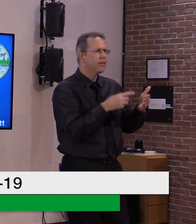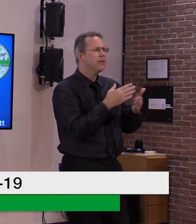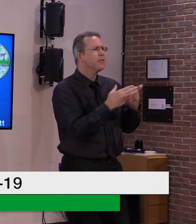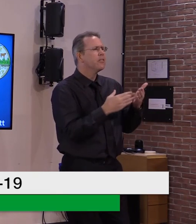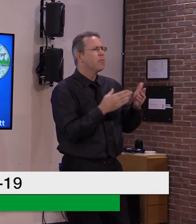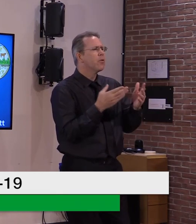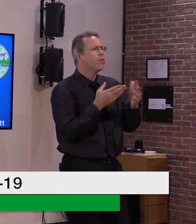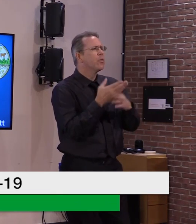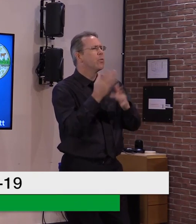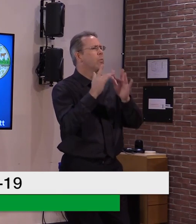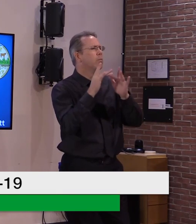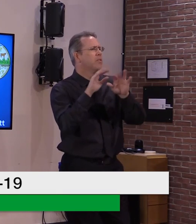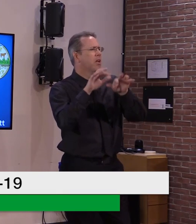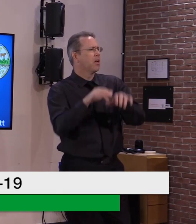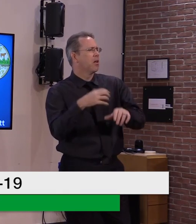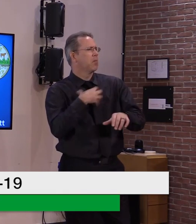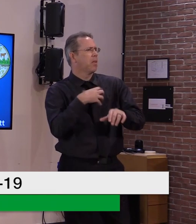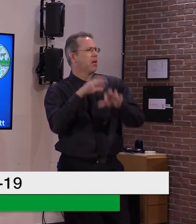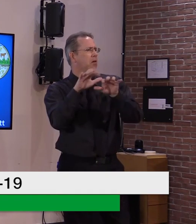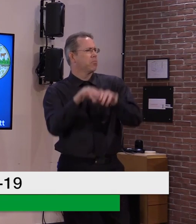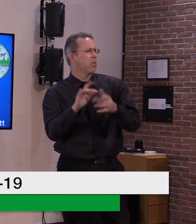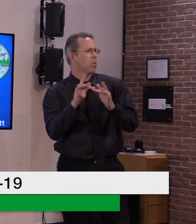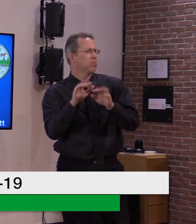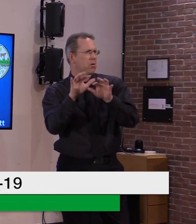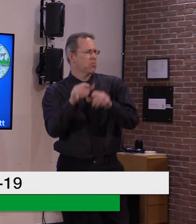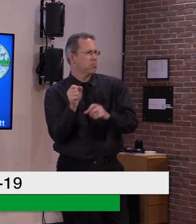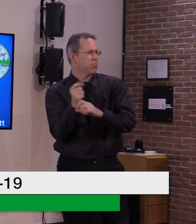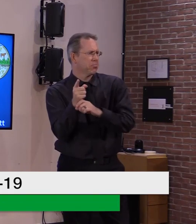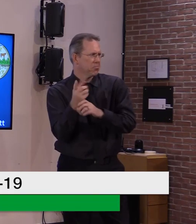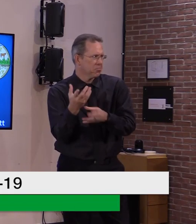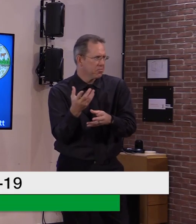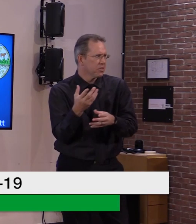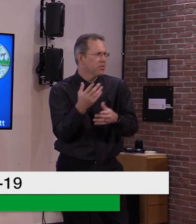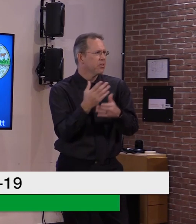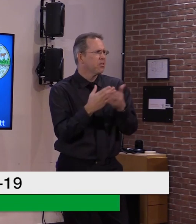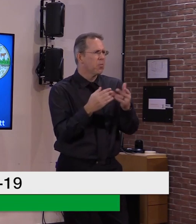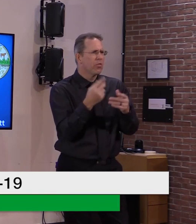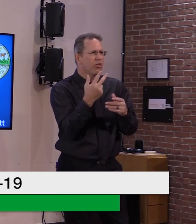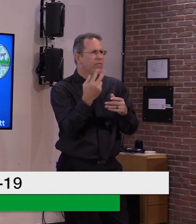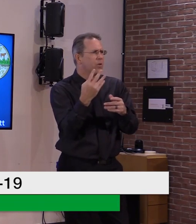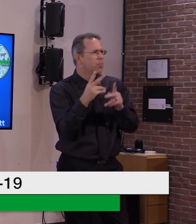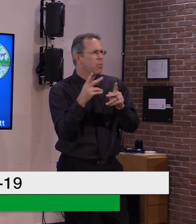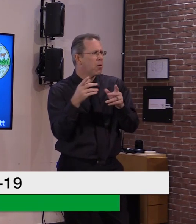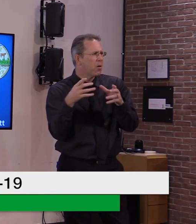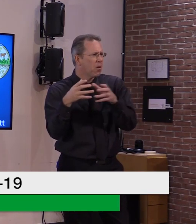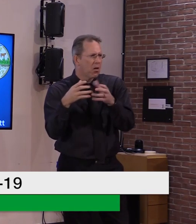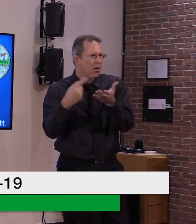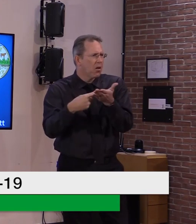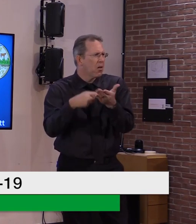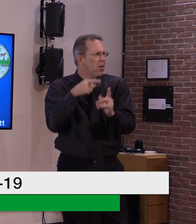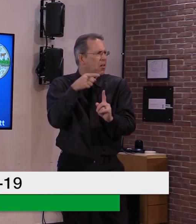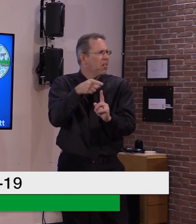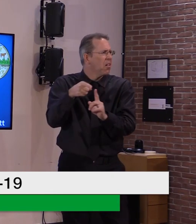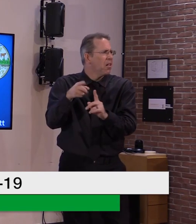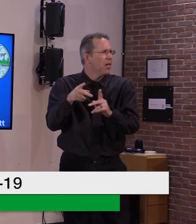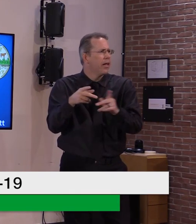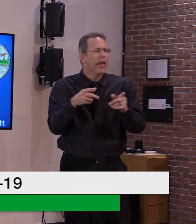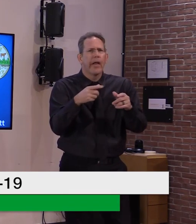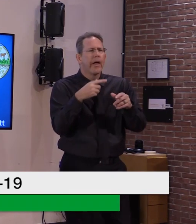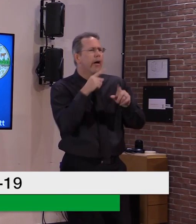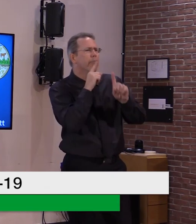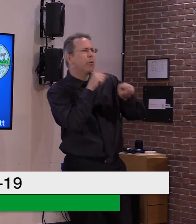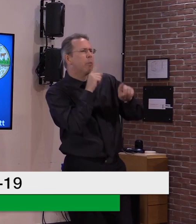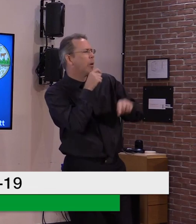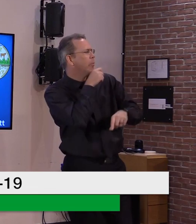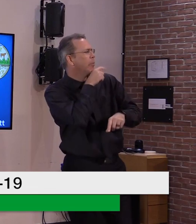know about three or four people getting together or joe's not wearing a mask and this is